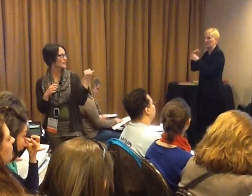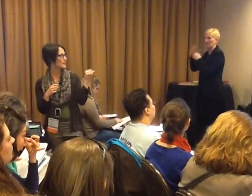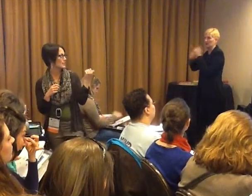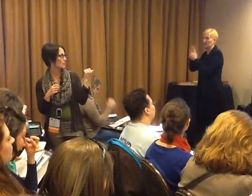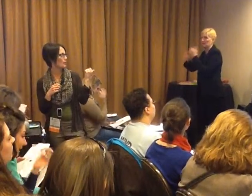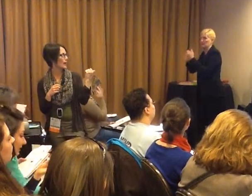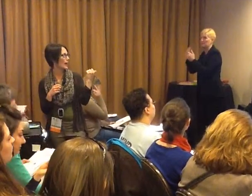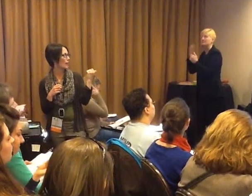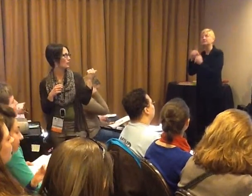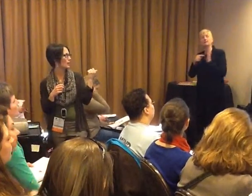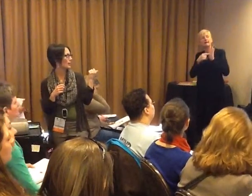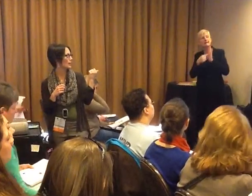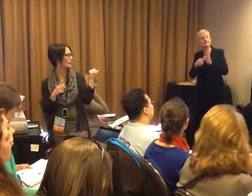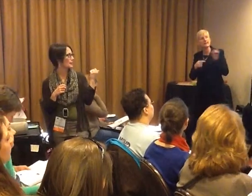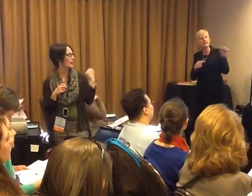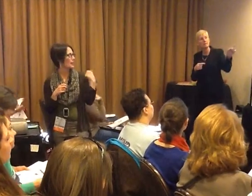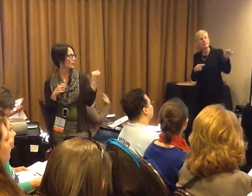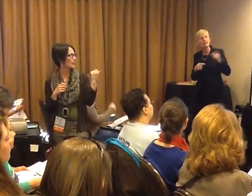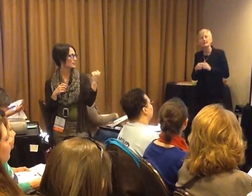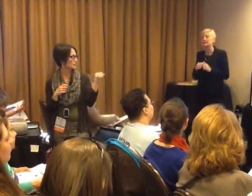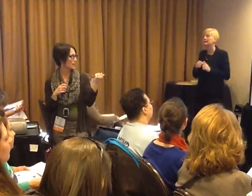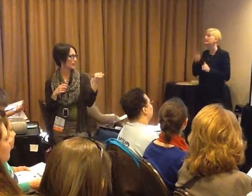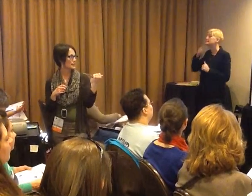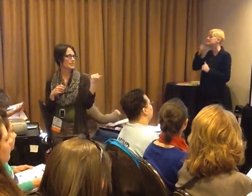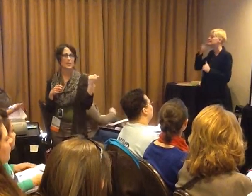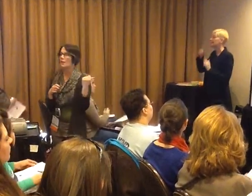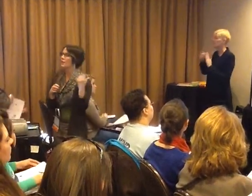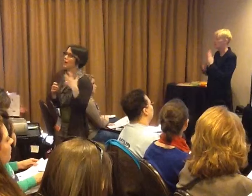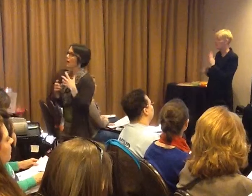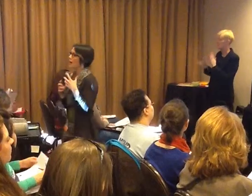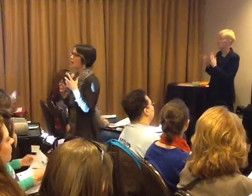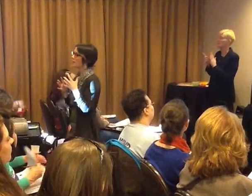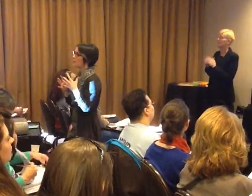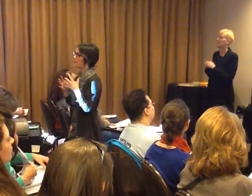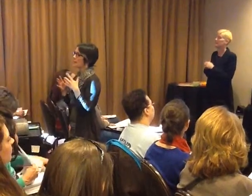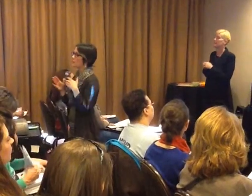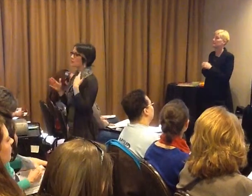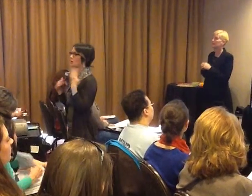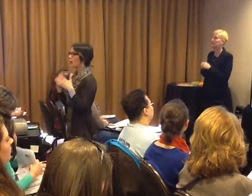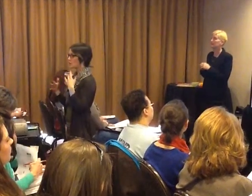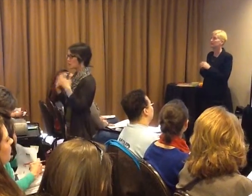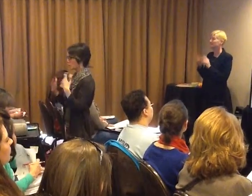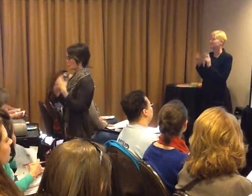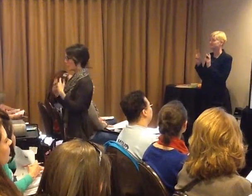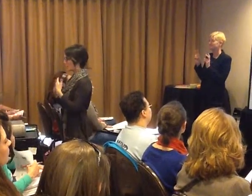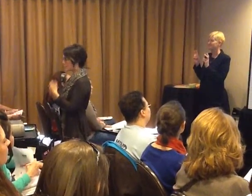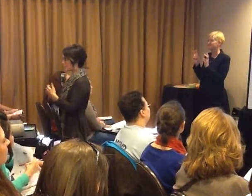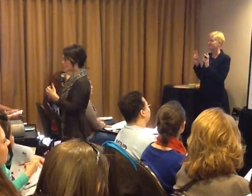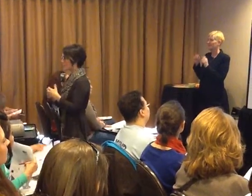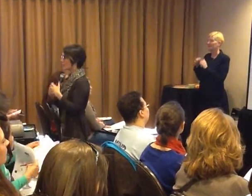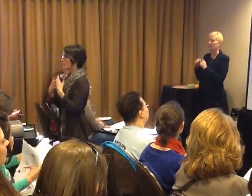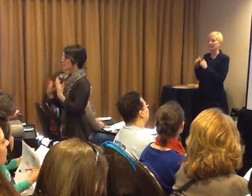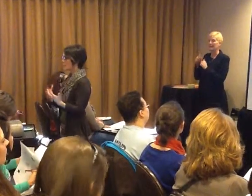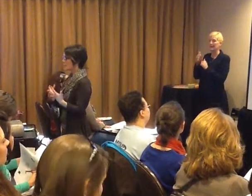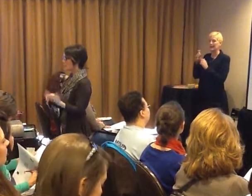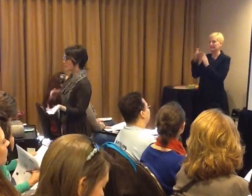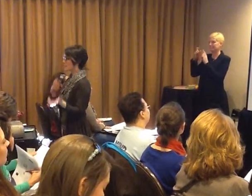were giving the example how in hearing students, like those tongue twister kinds of